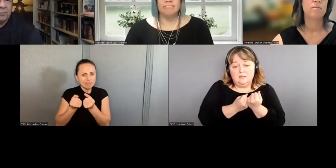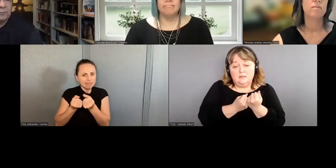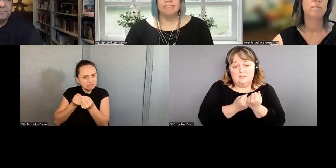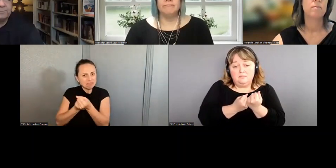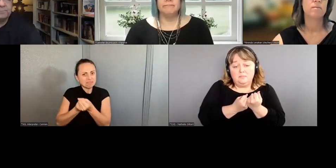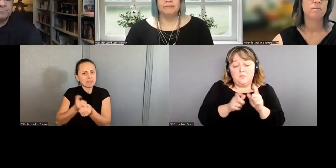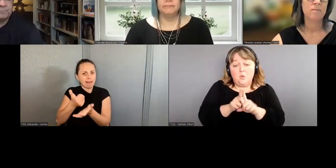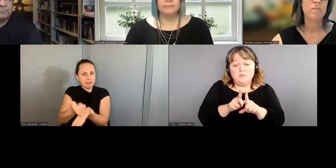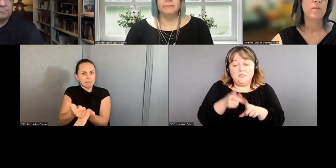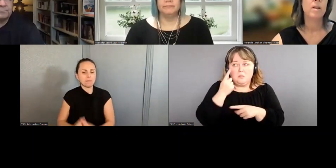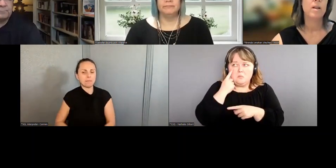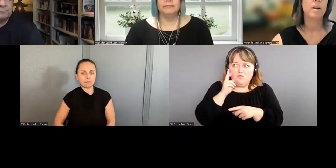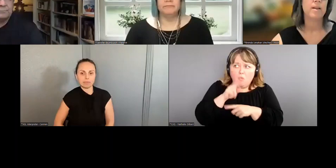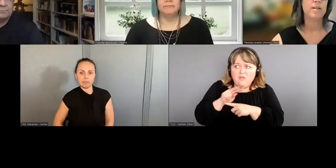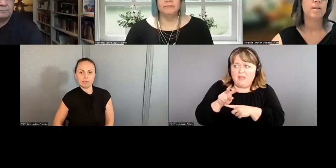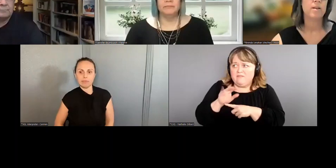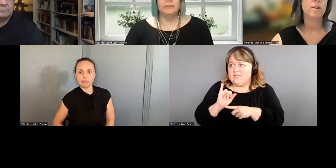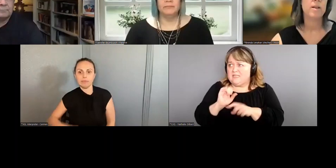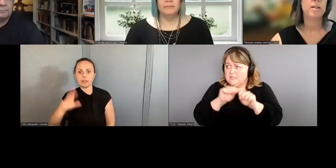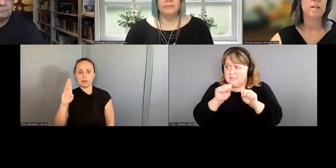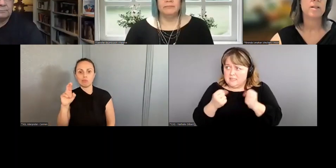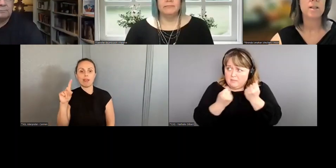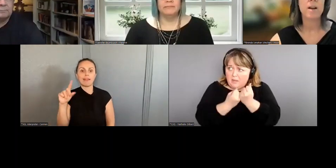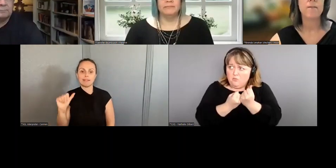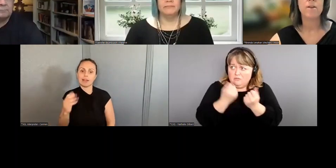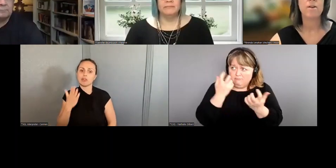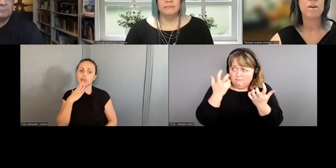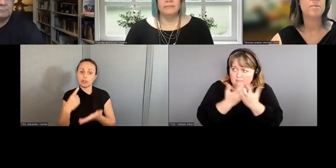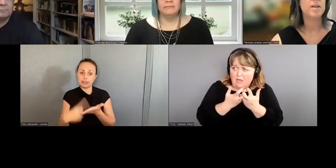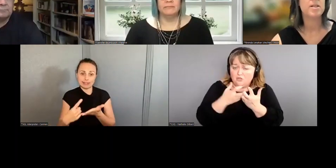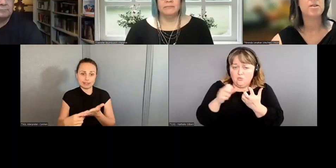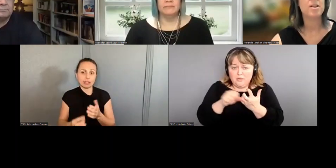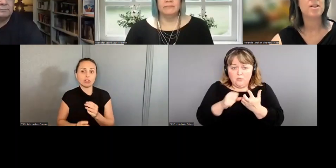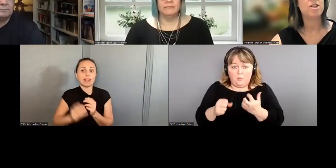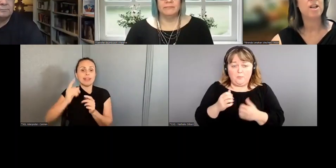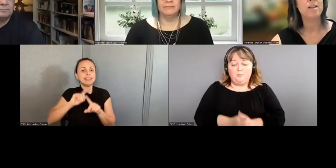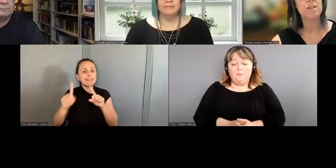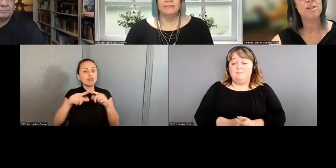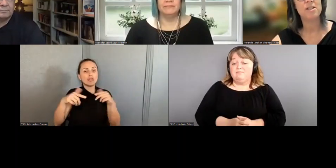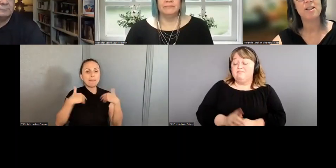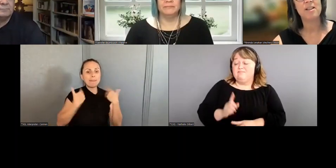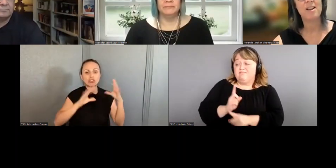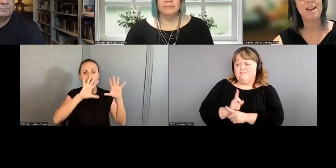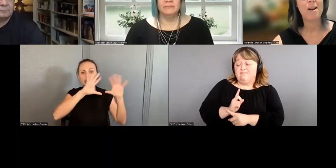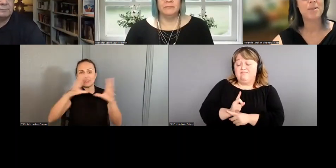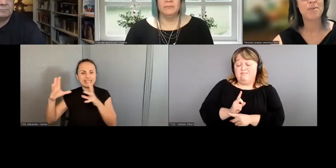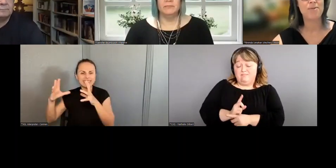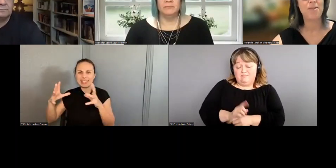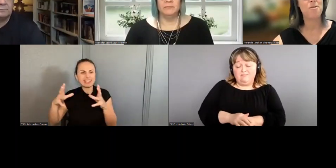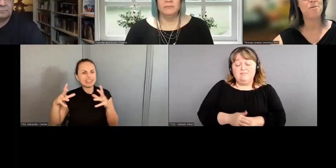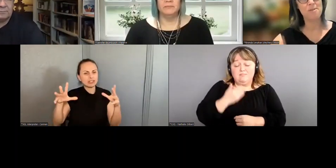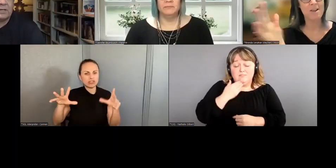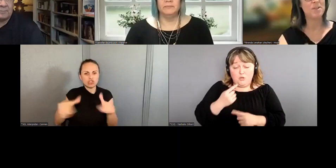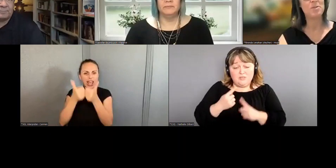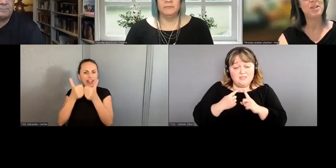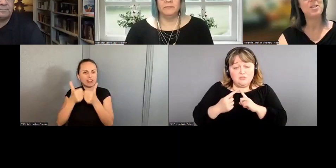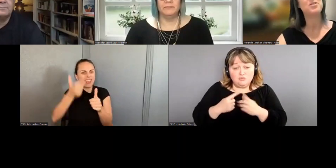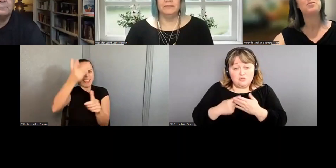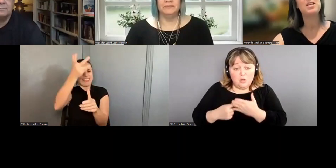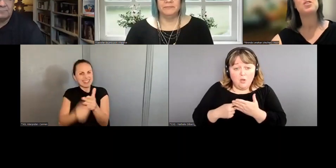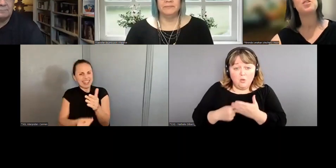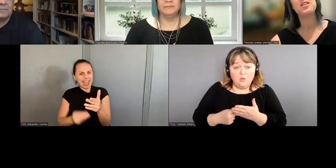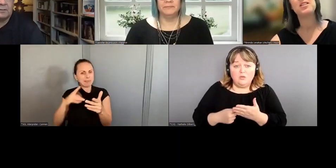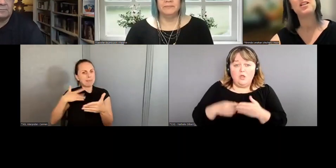help? Yeah, that's a great discussion to have. The cross-ministry challenges and the gaps fall right between